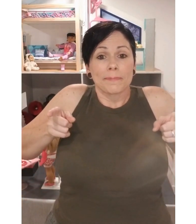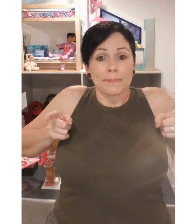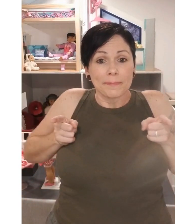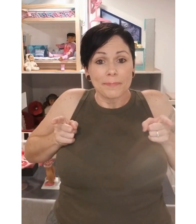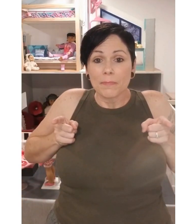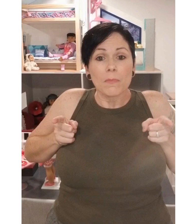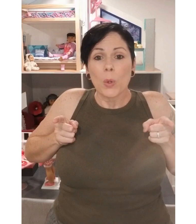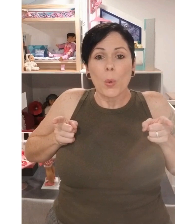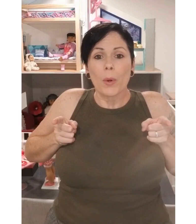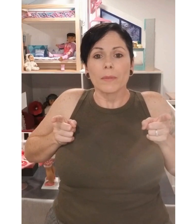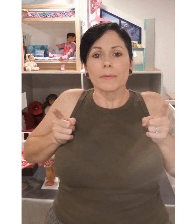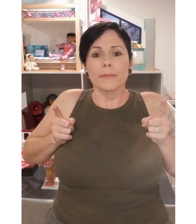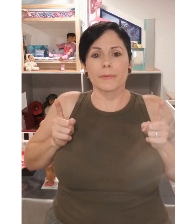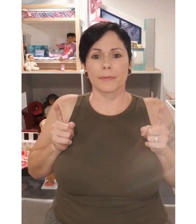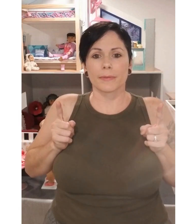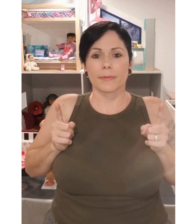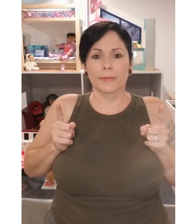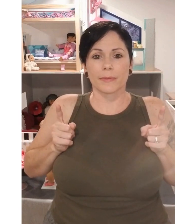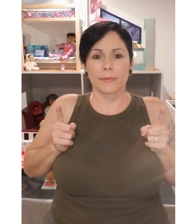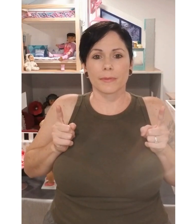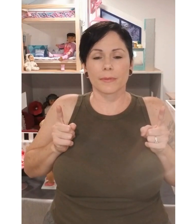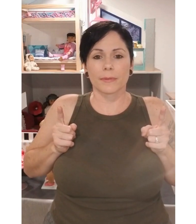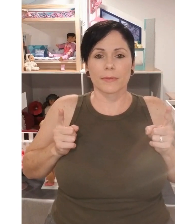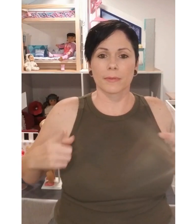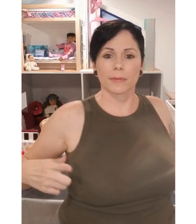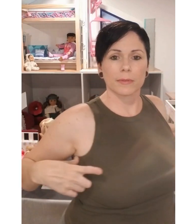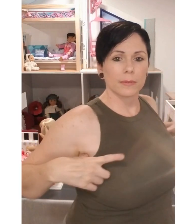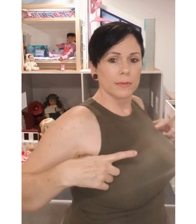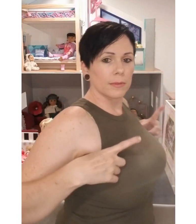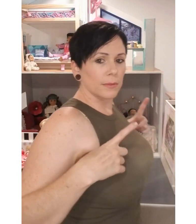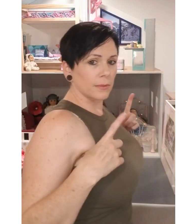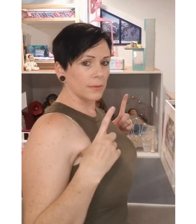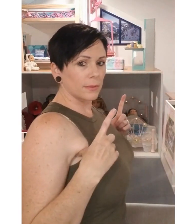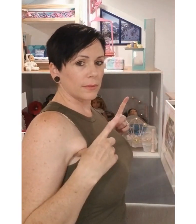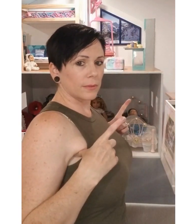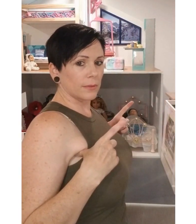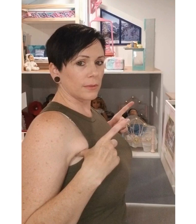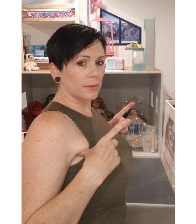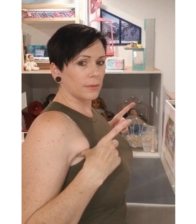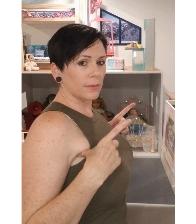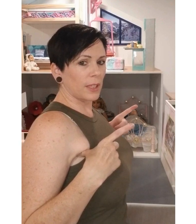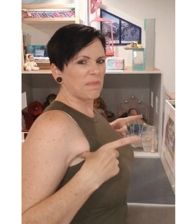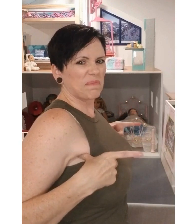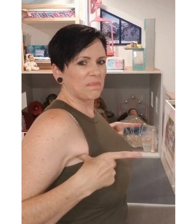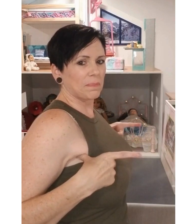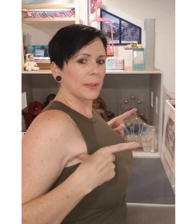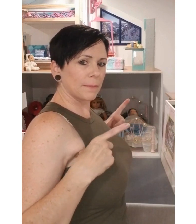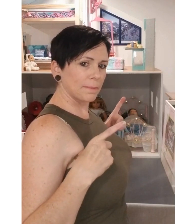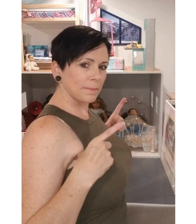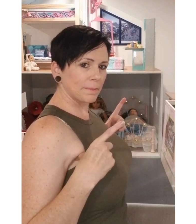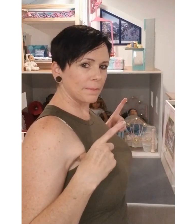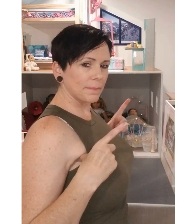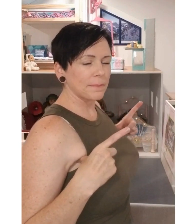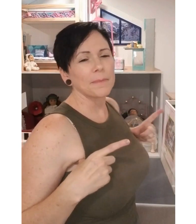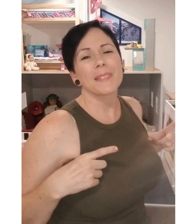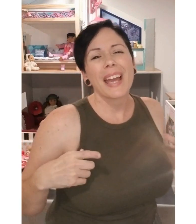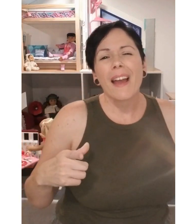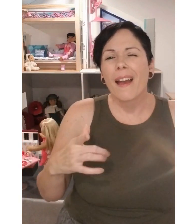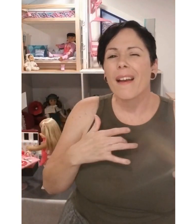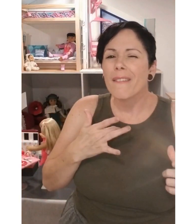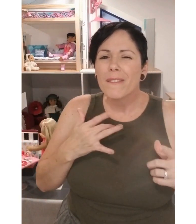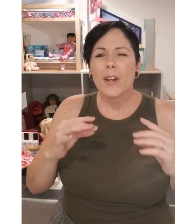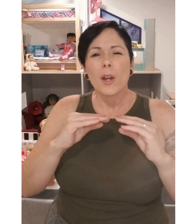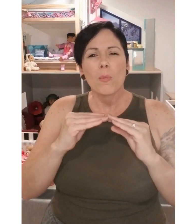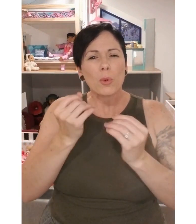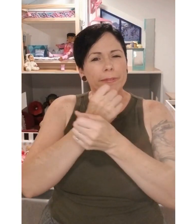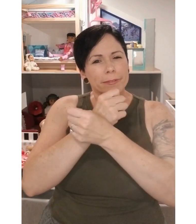slightly upward. And because the ones that I made, the pegs go straight out. And again, I just feel like it would